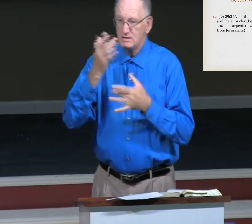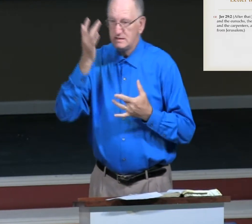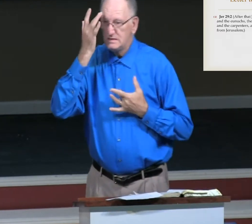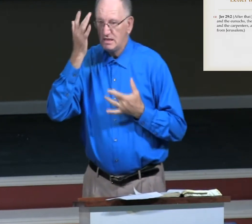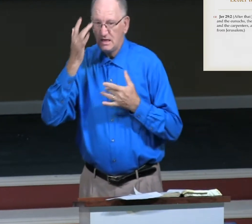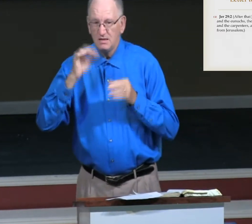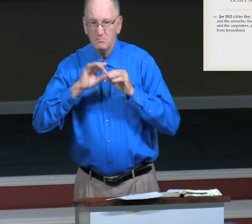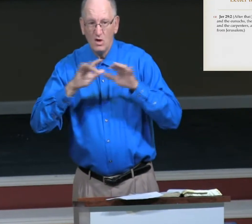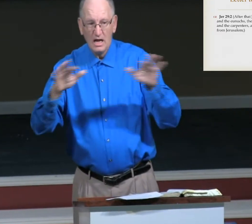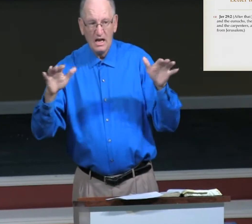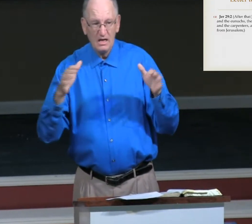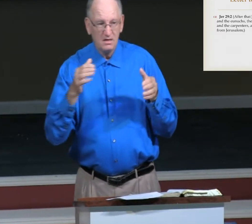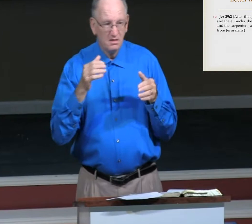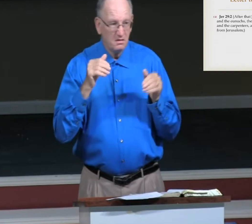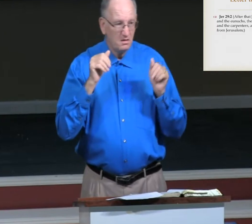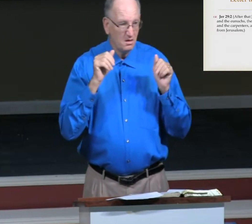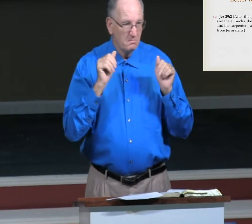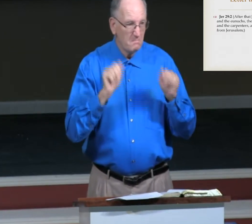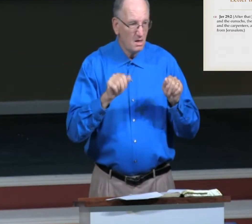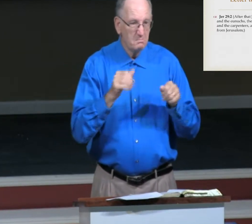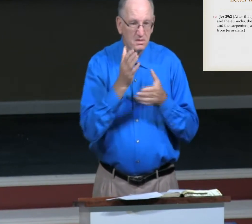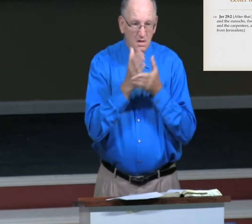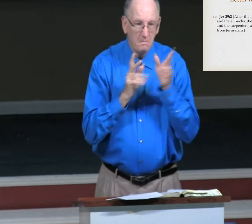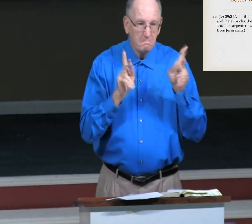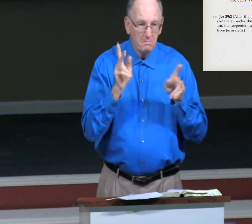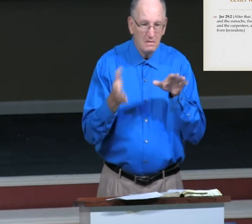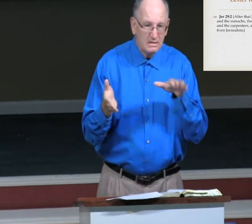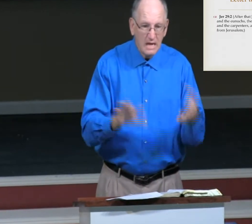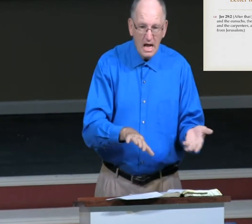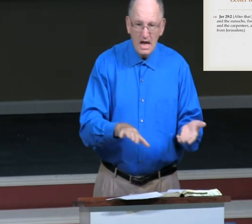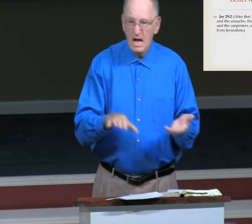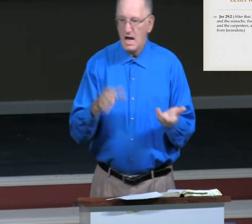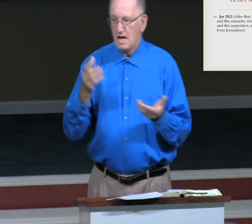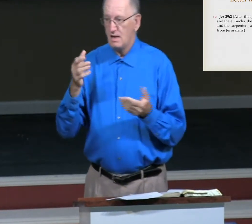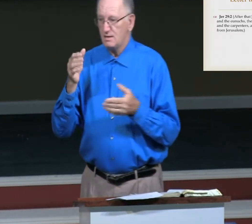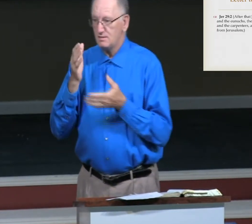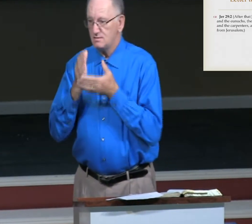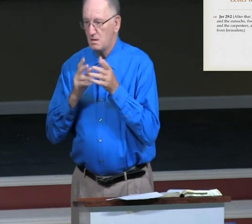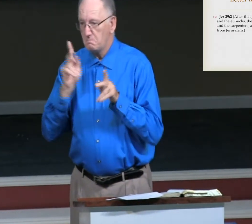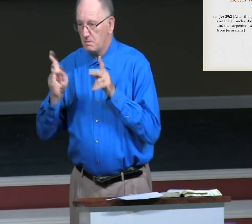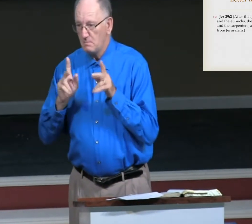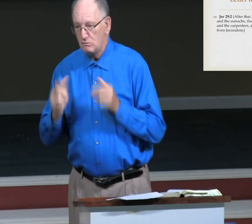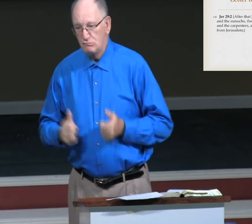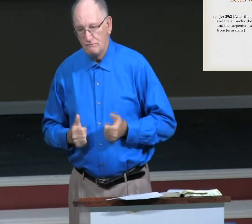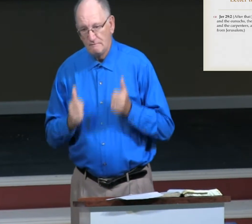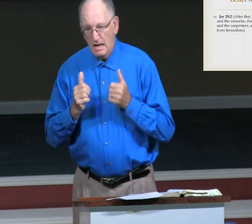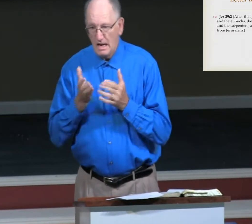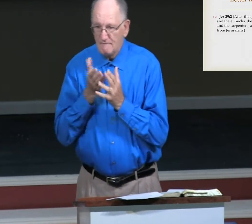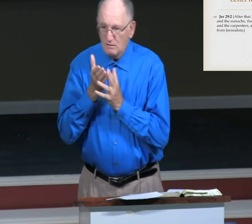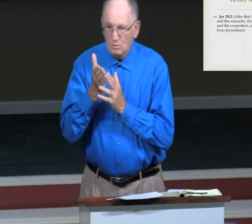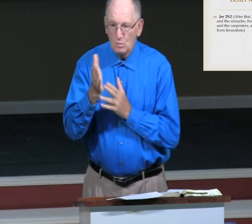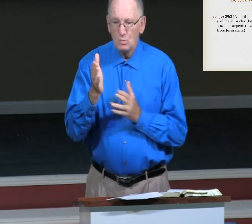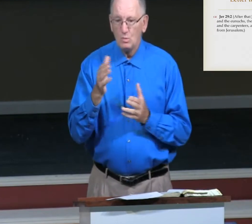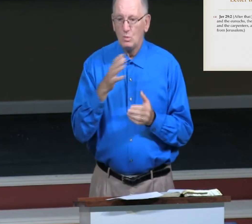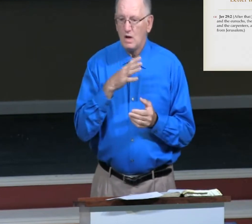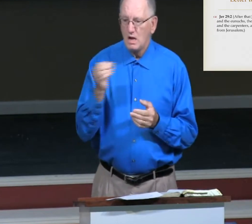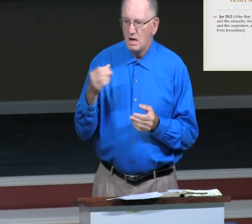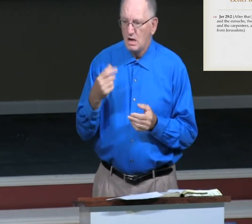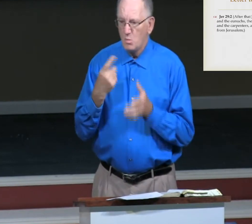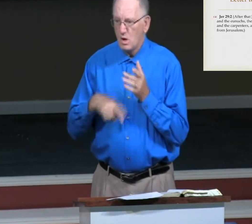Or, you know, the sickness is spread out throughout the whole world. People are dying. Some people, you know, have survived and gone through